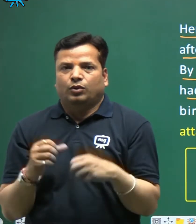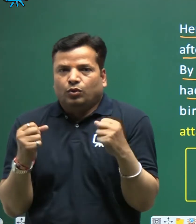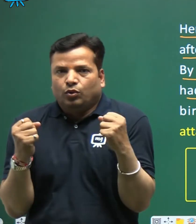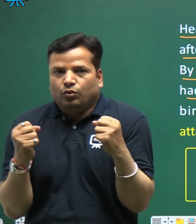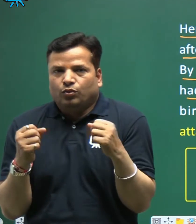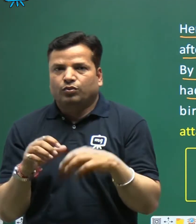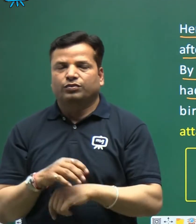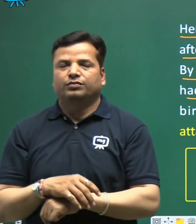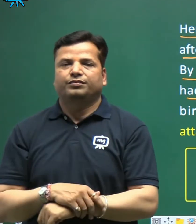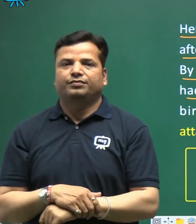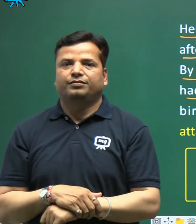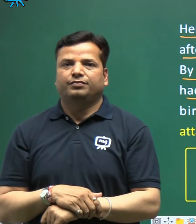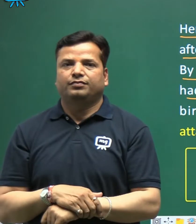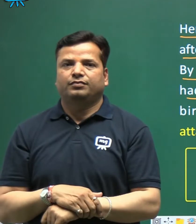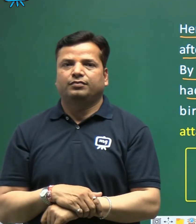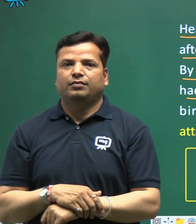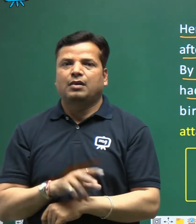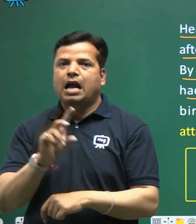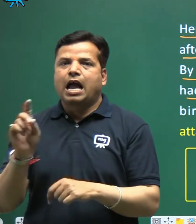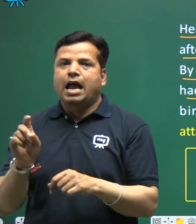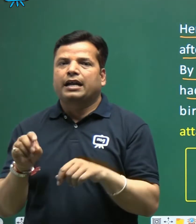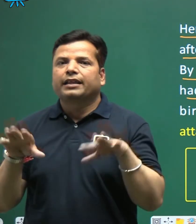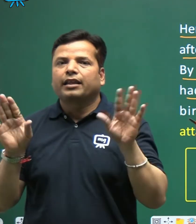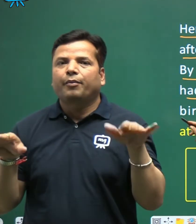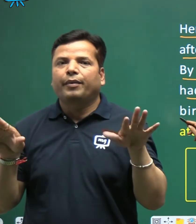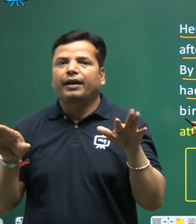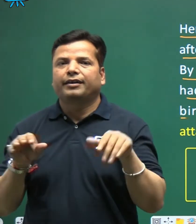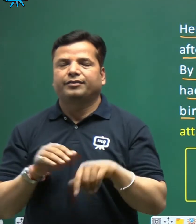cold and the bird